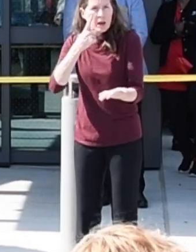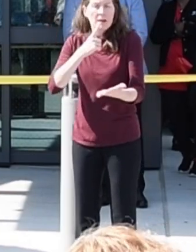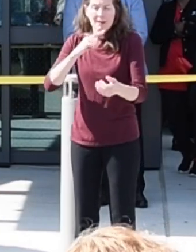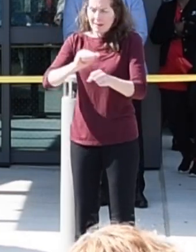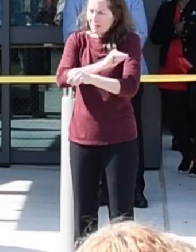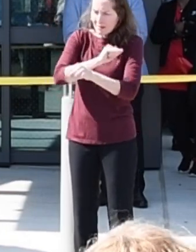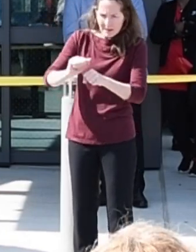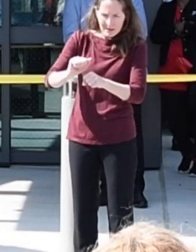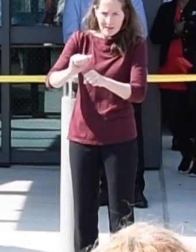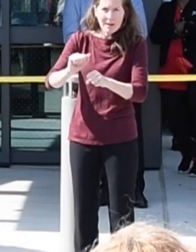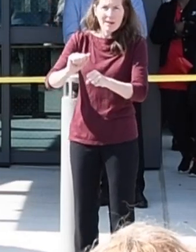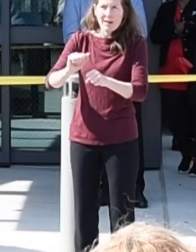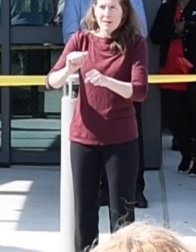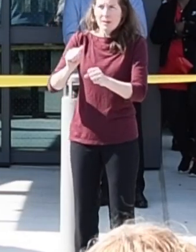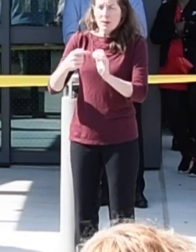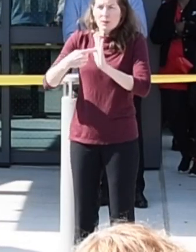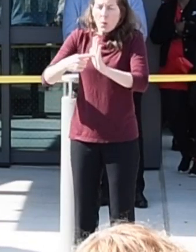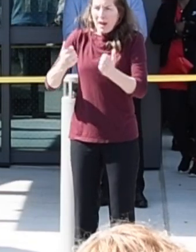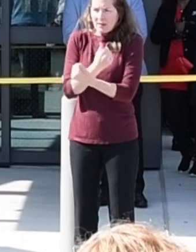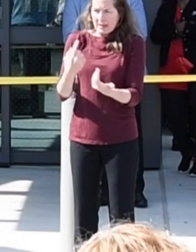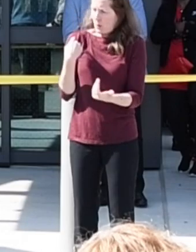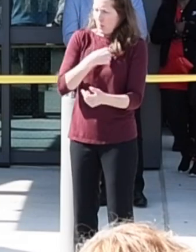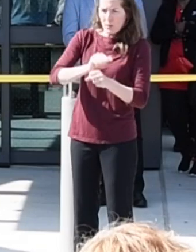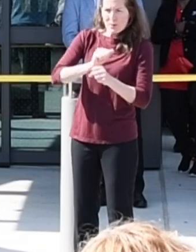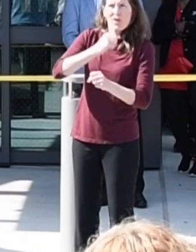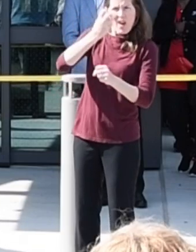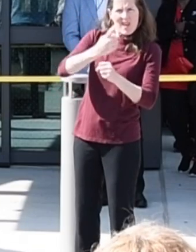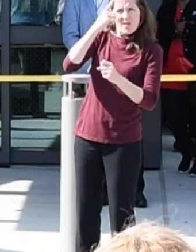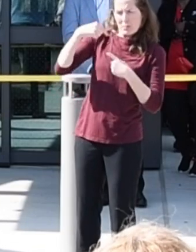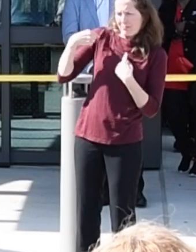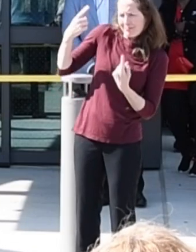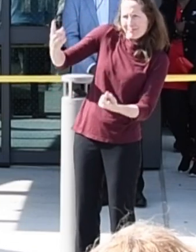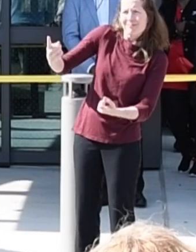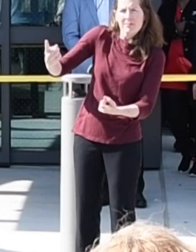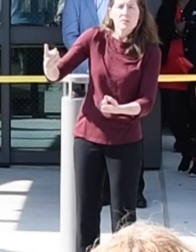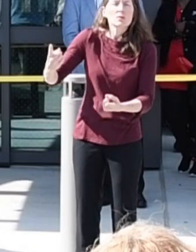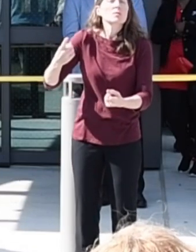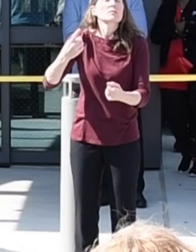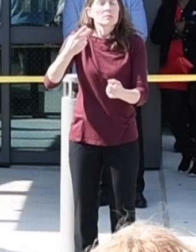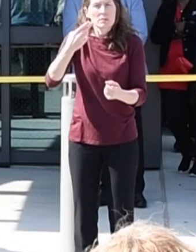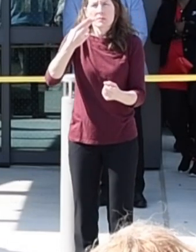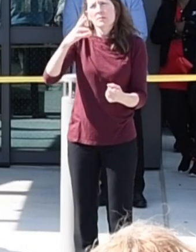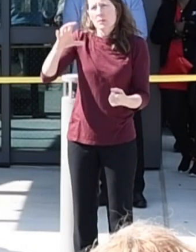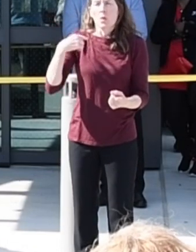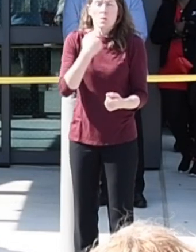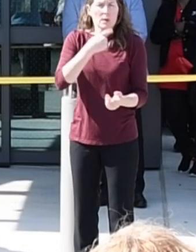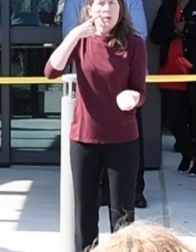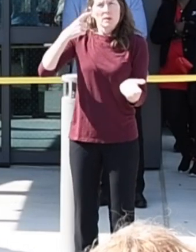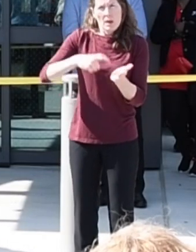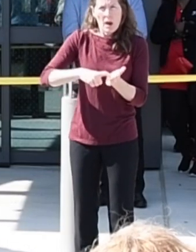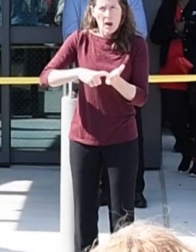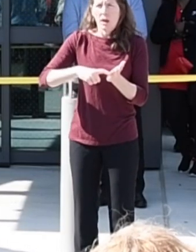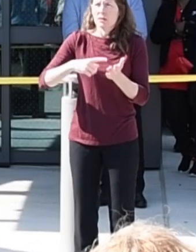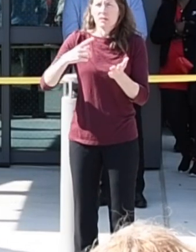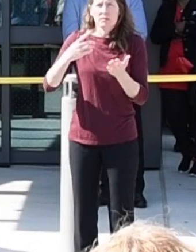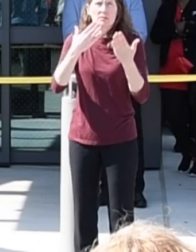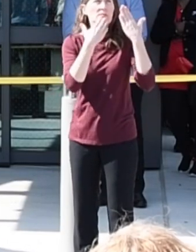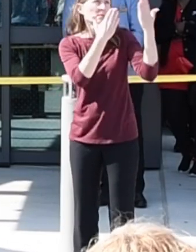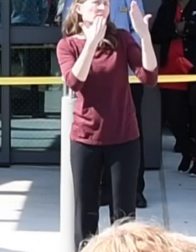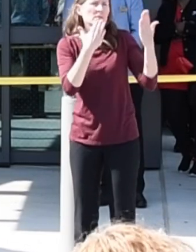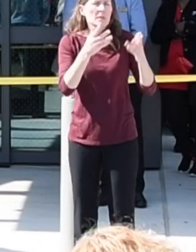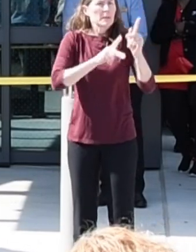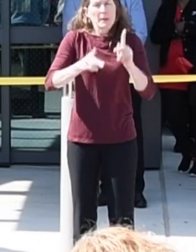And please know that in Howard County we recognize that we stand on the shoulders of giants, and that all of the work that we are